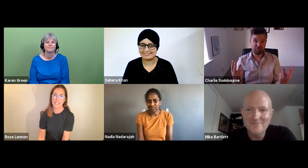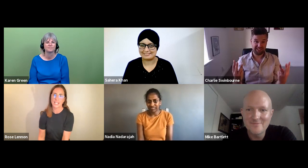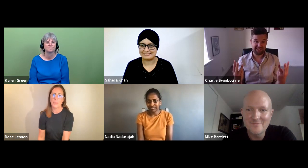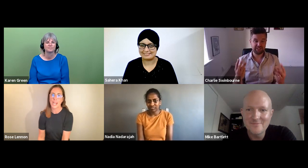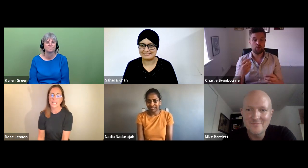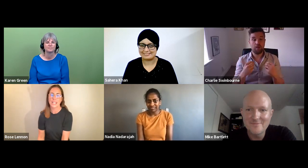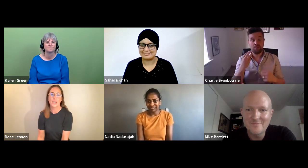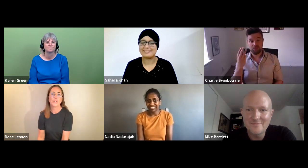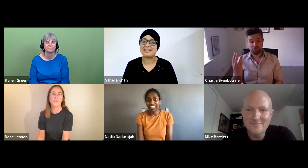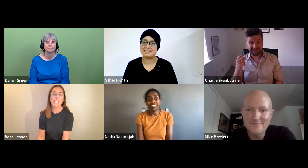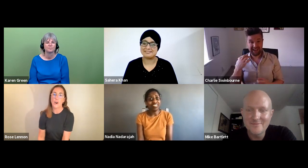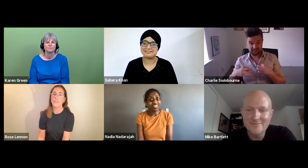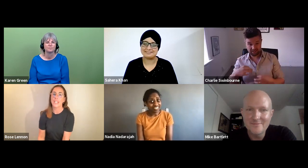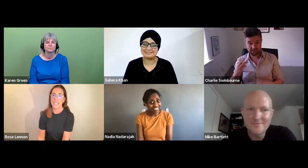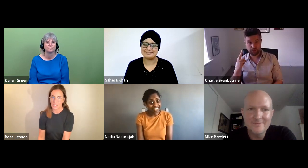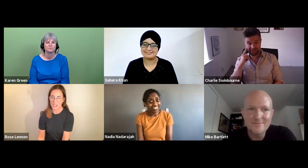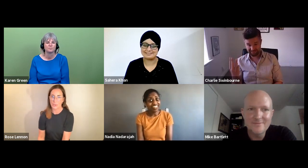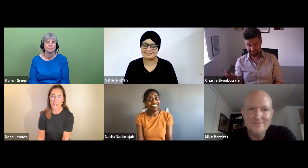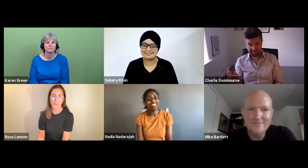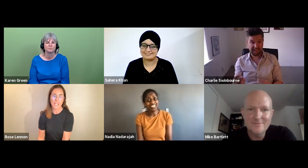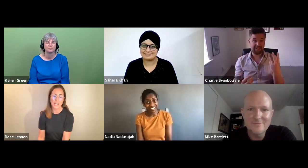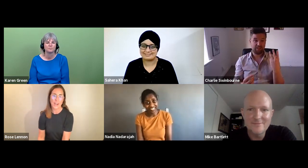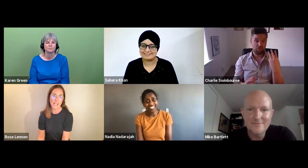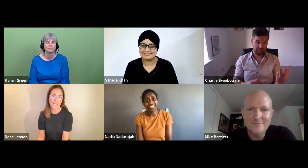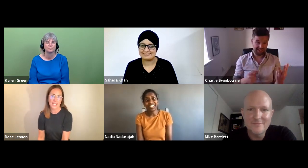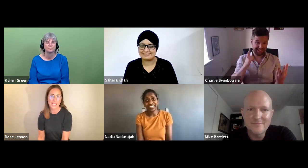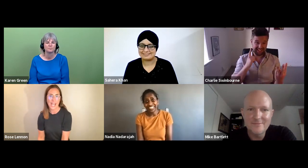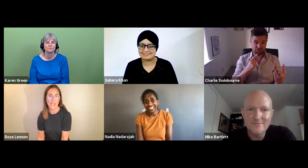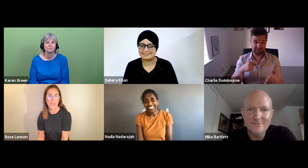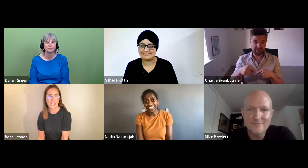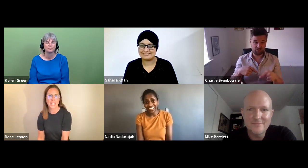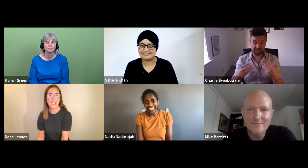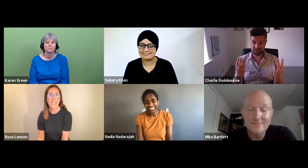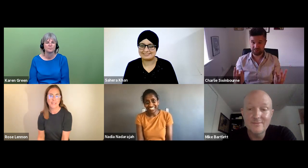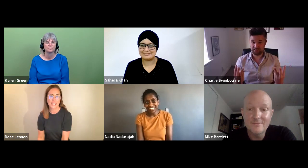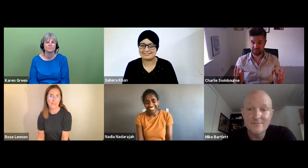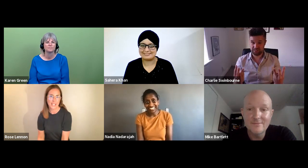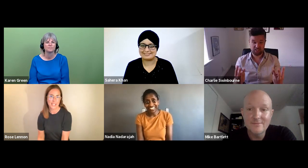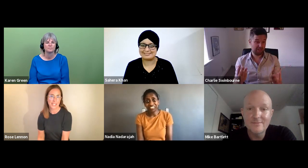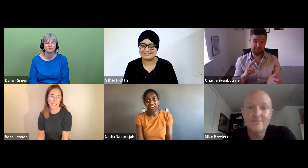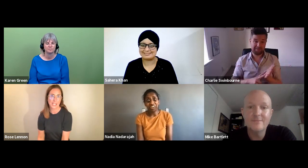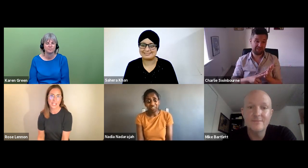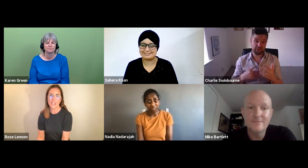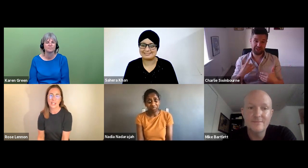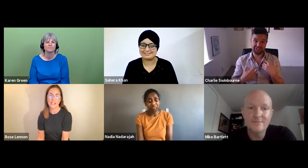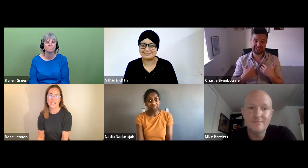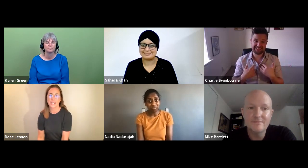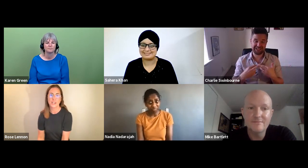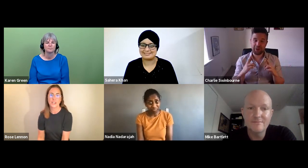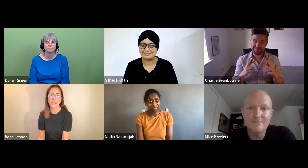a debate, 3 of each. So we'll have 3 deaf actors and 3 hearing directors. It's a discussion show.